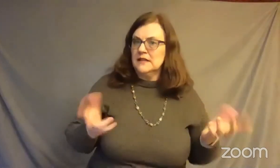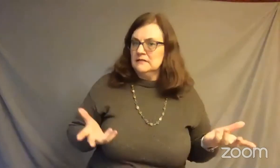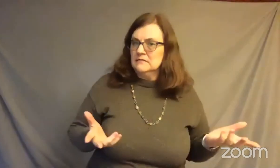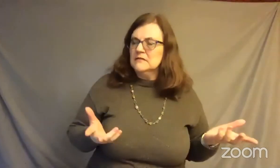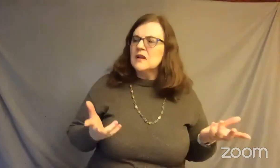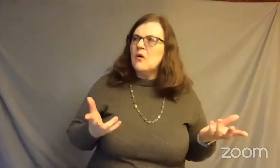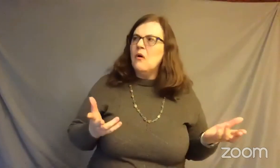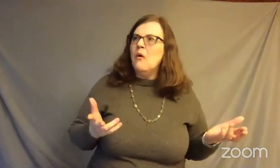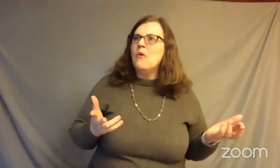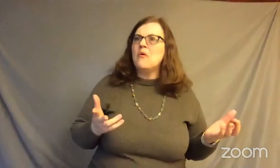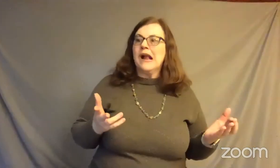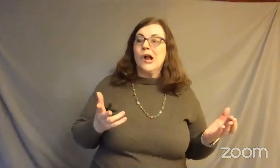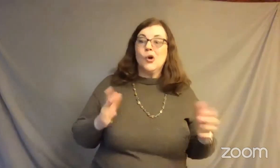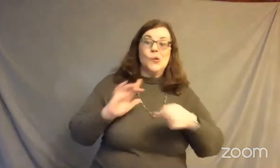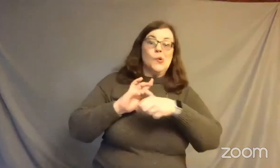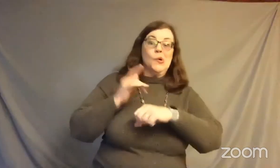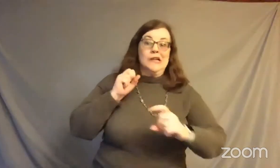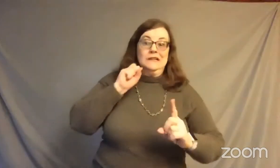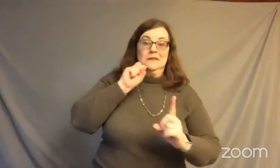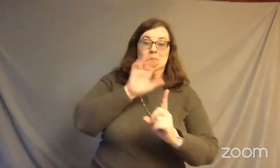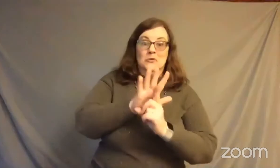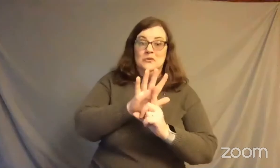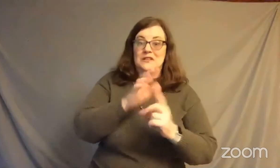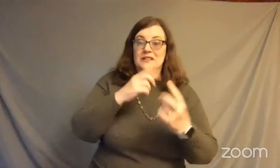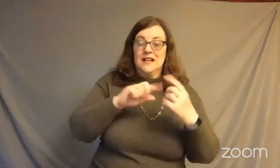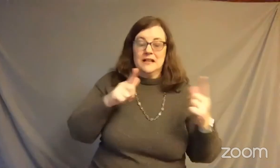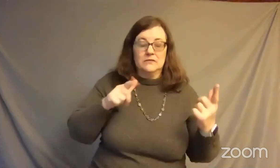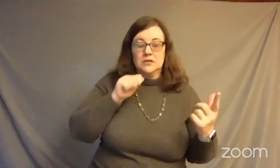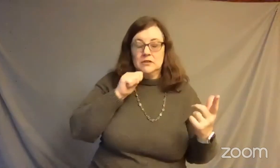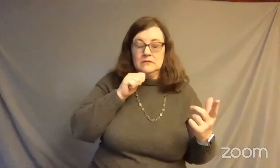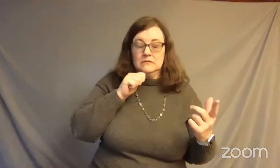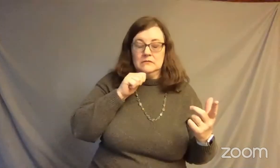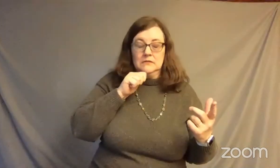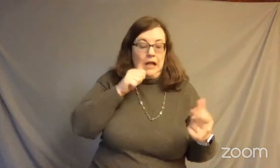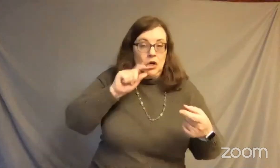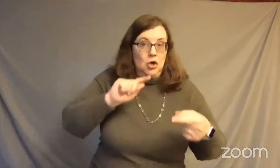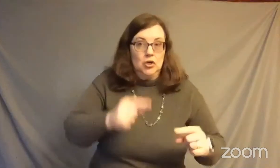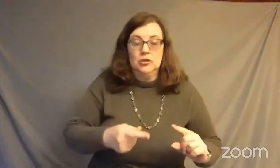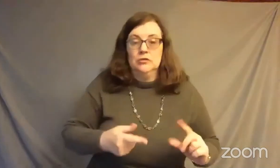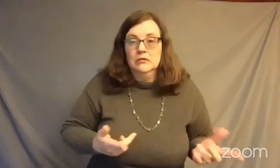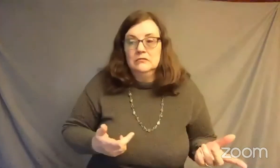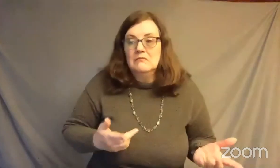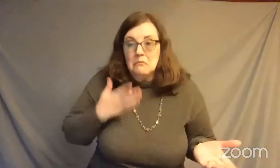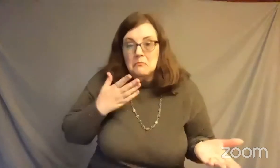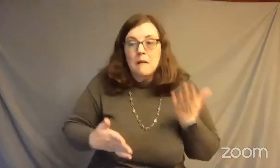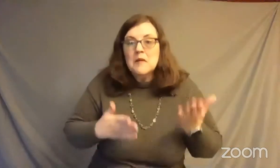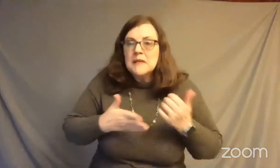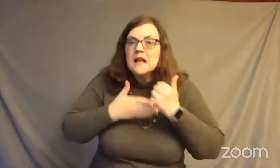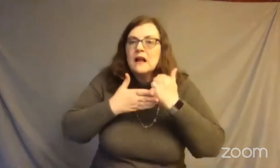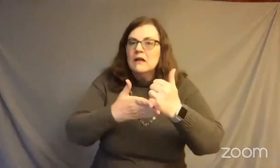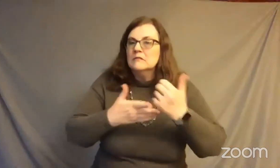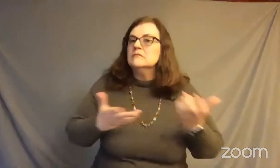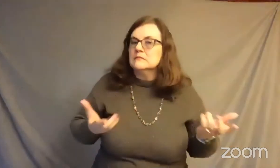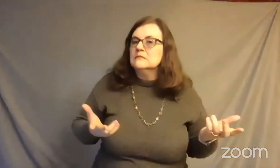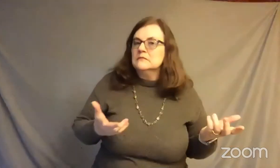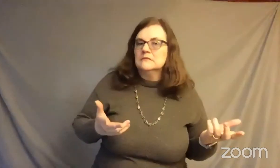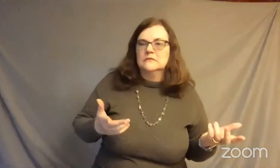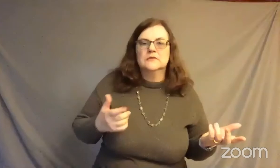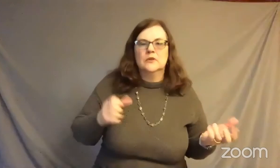children who are themselves hearing and acquiring a spoken language, but who have deaf parents and are learning sign language at the home. So learning